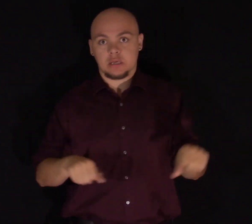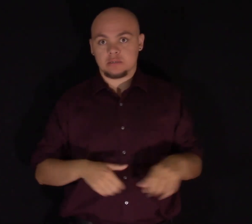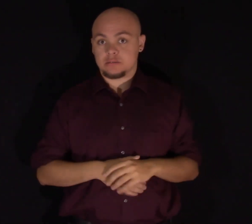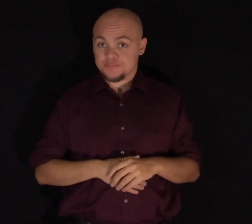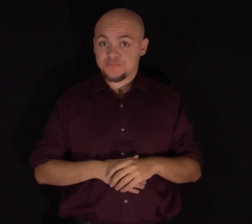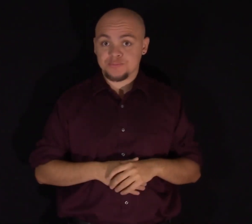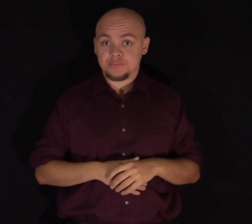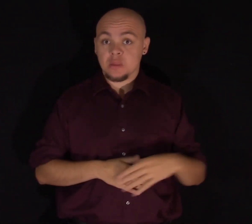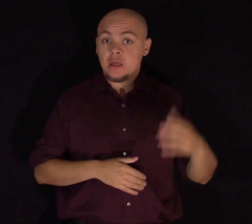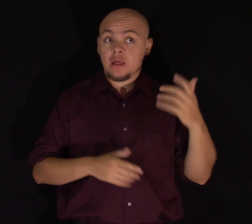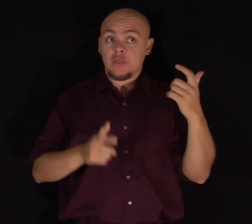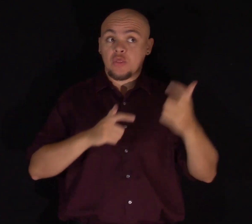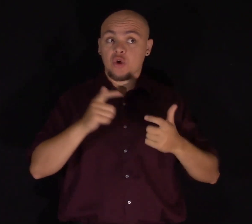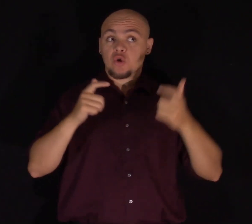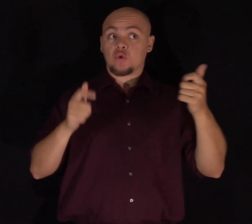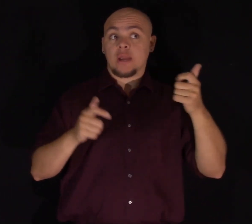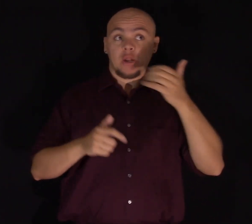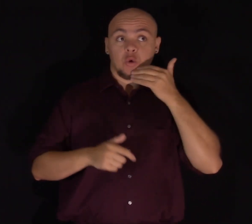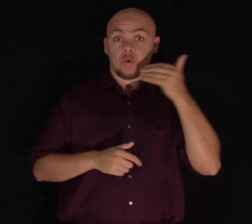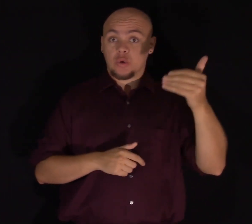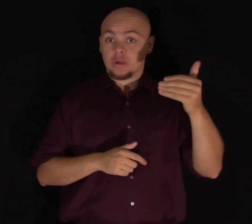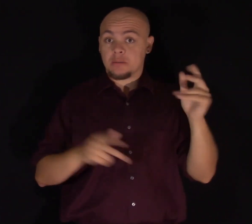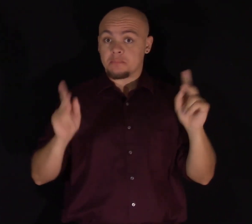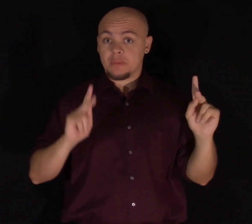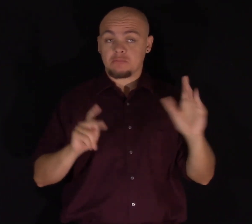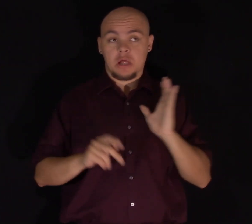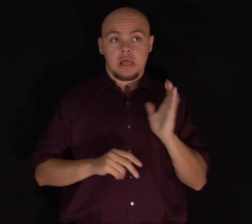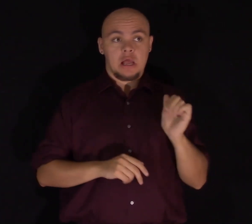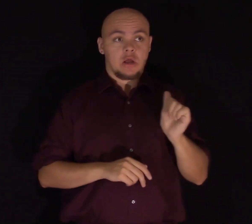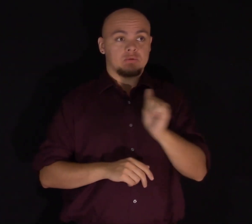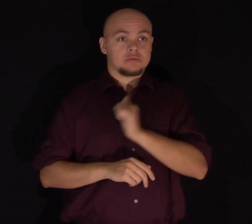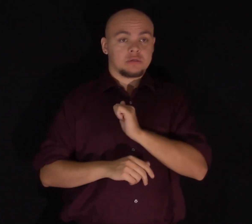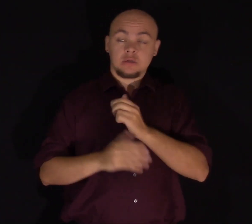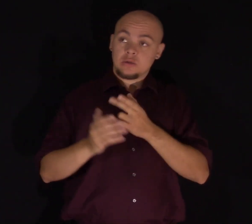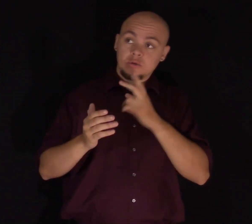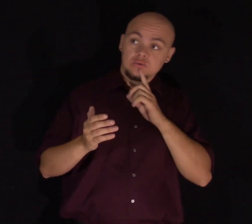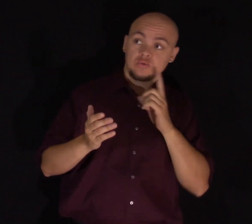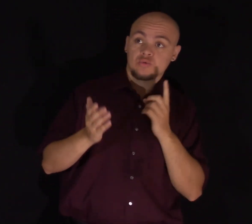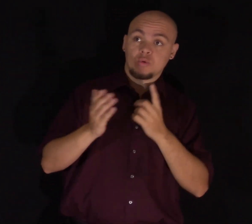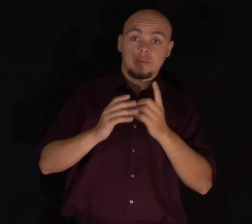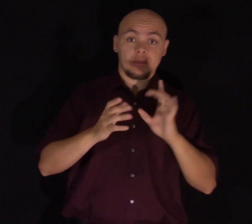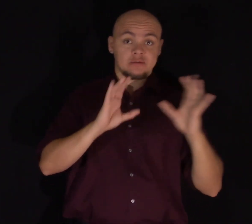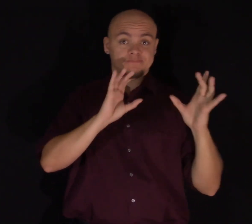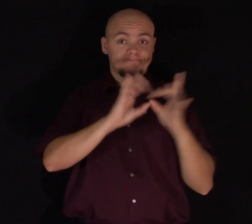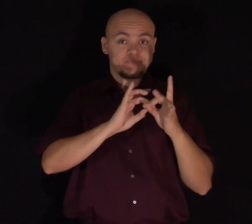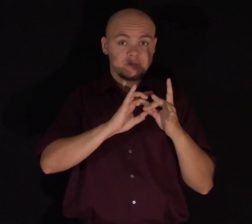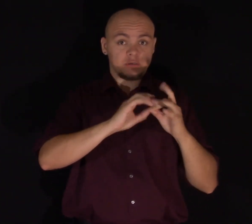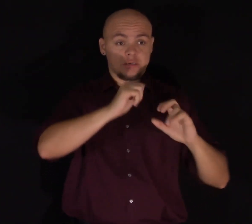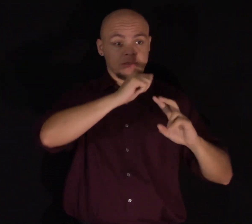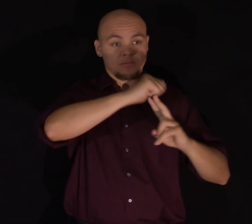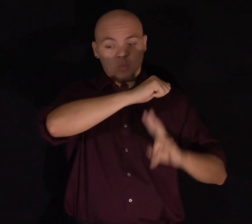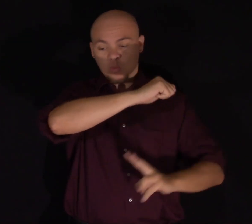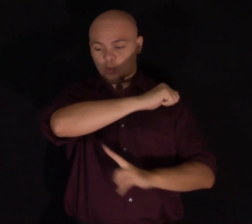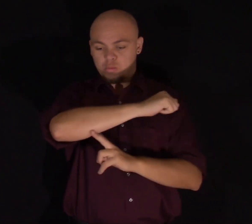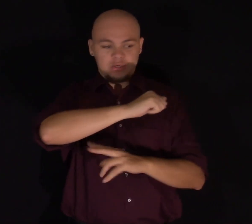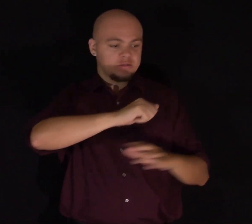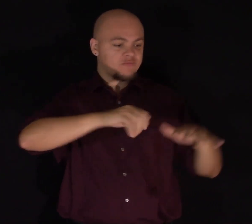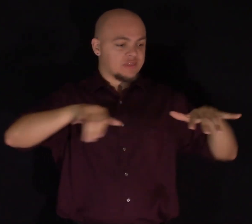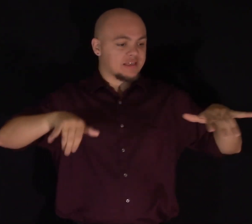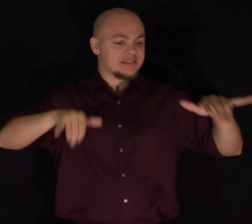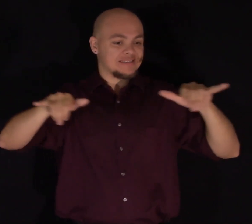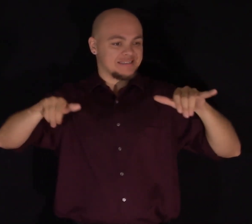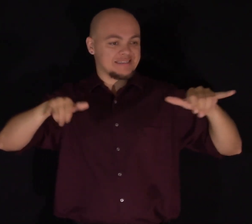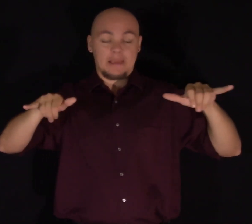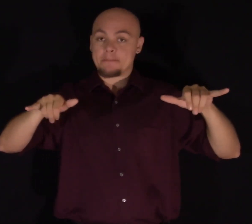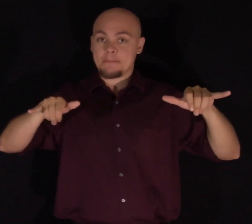Speaking of the greater good, I think we commit ourselves to telling truths to build bridges to common ground. And bridges that